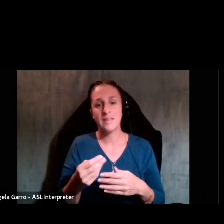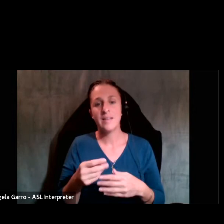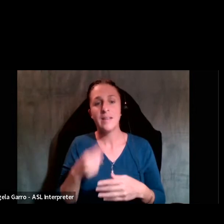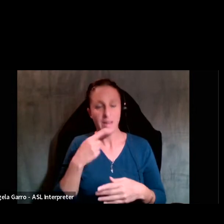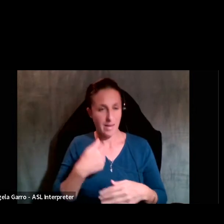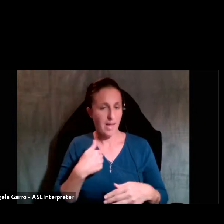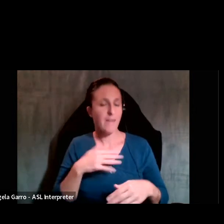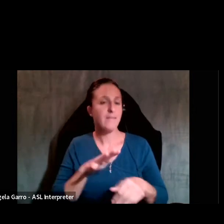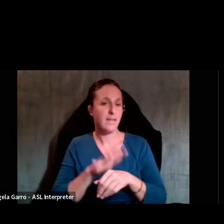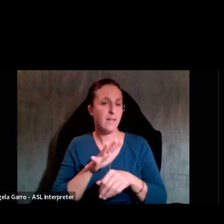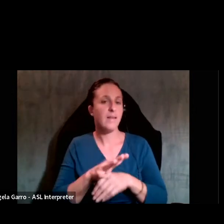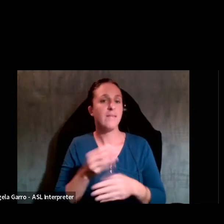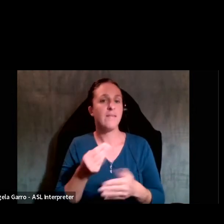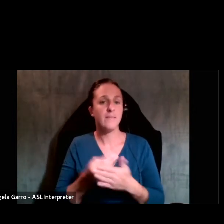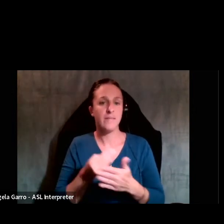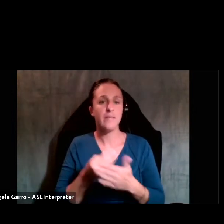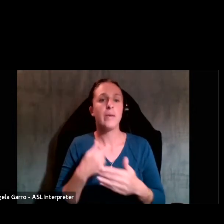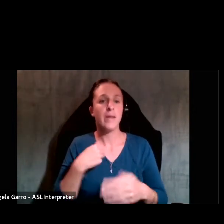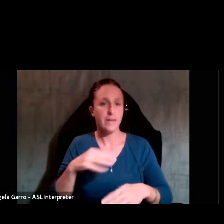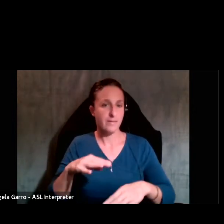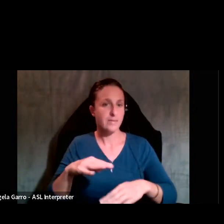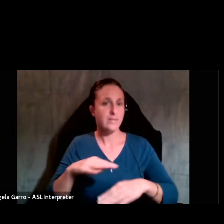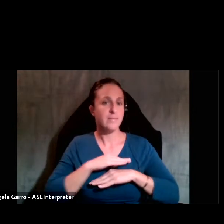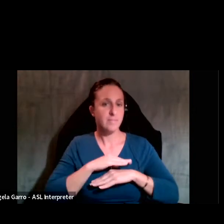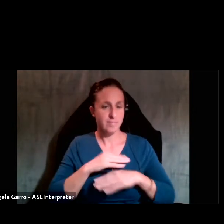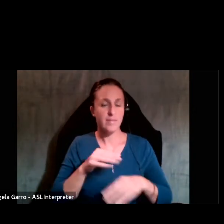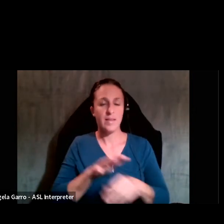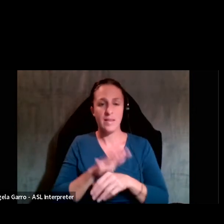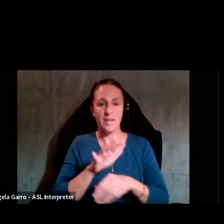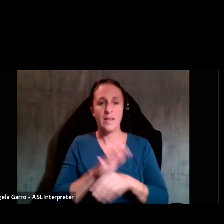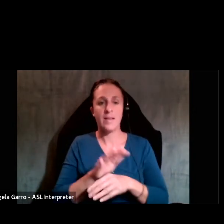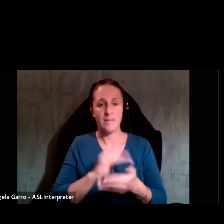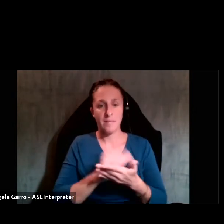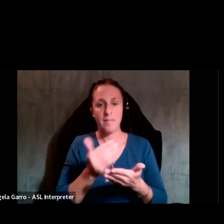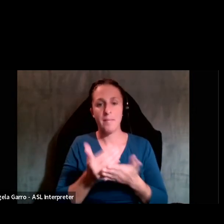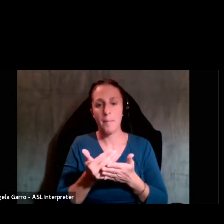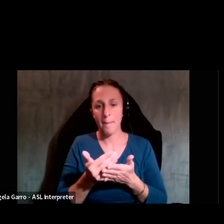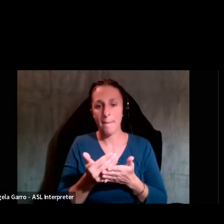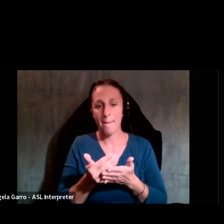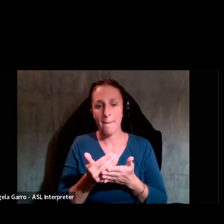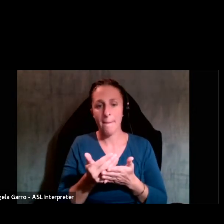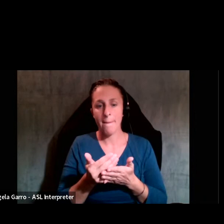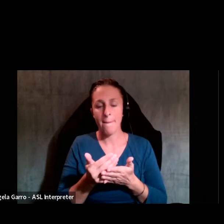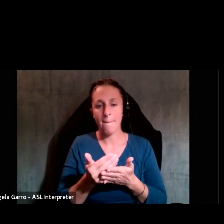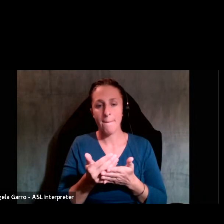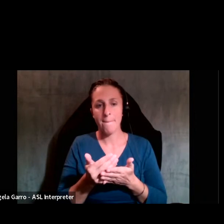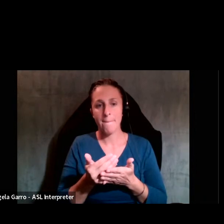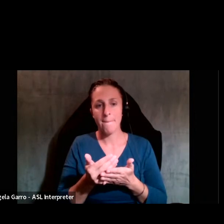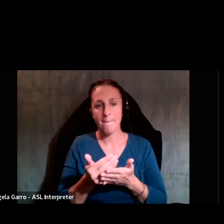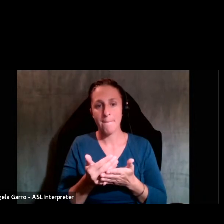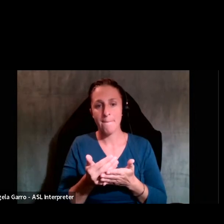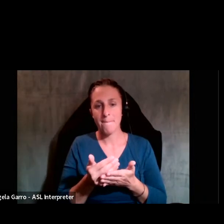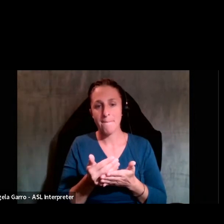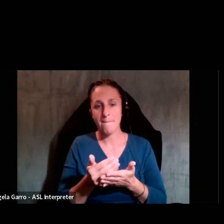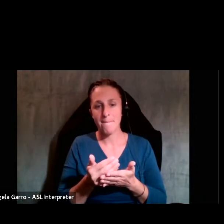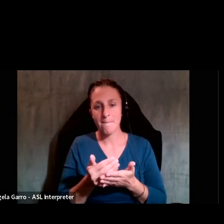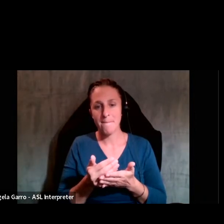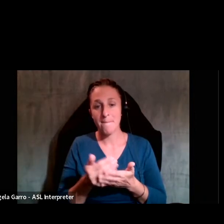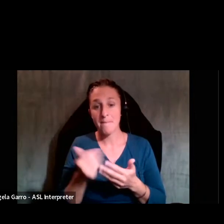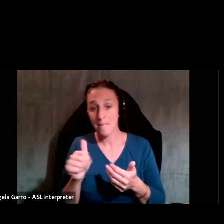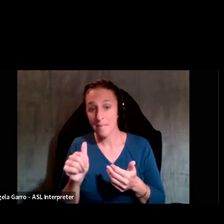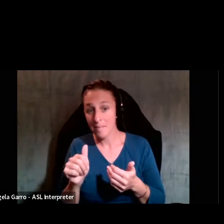And that for we all have students. sufficient amounts for all of our It's just students. the Williams Act. Yes. In motion?